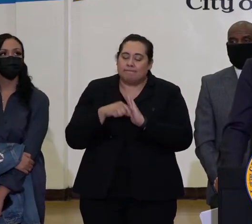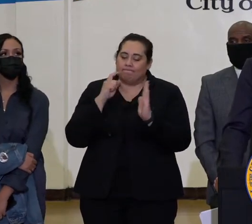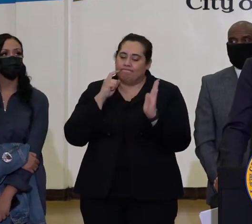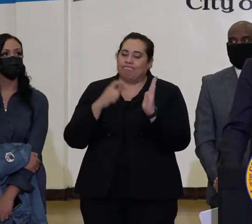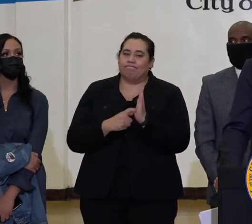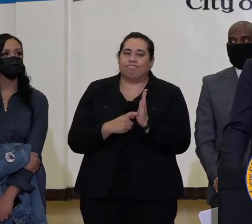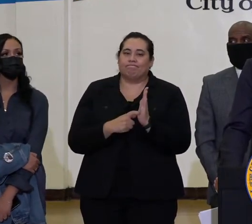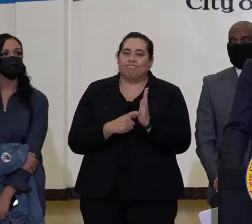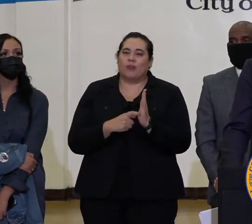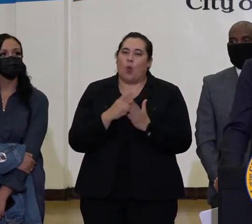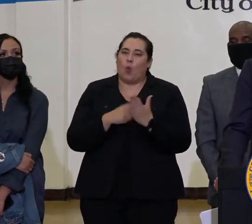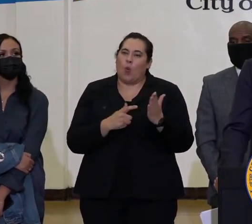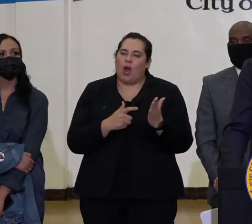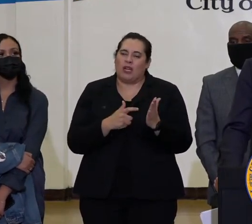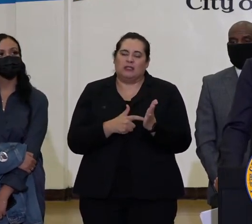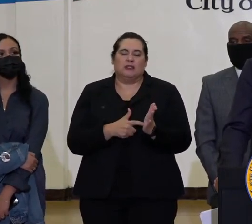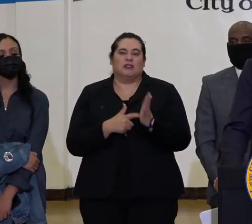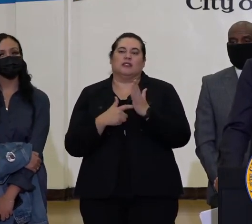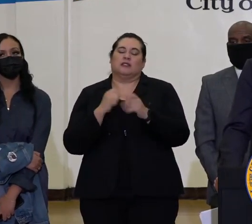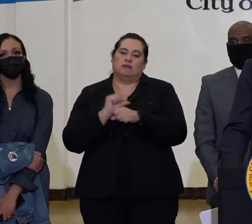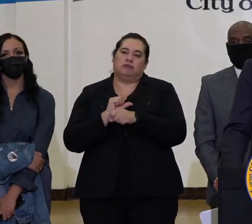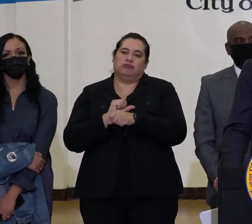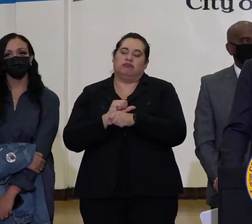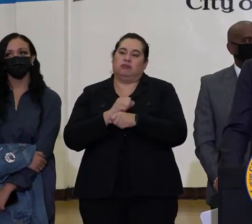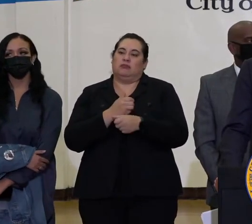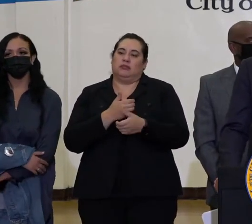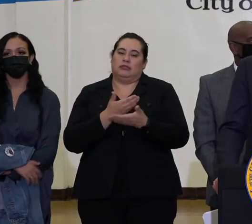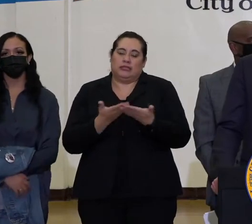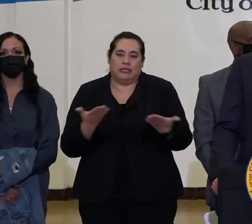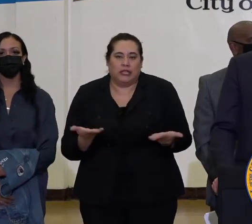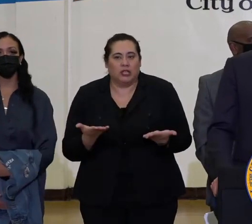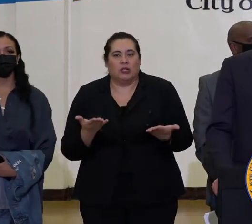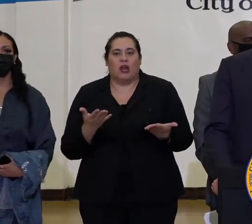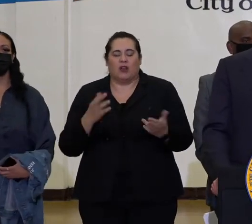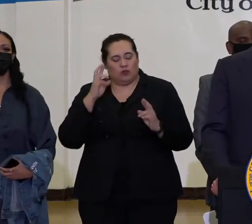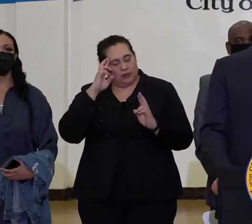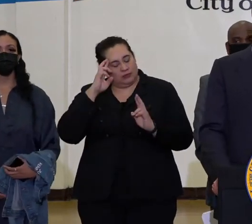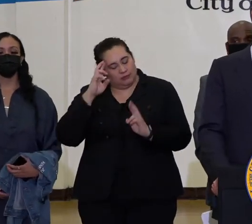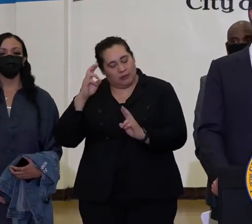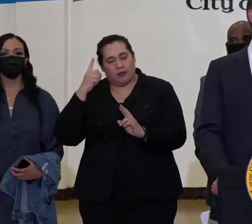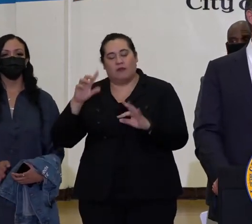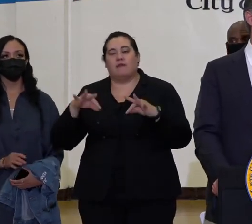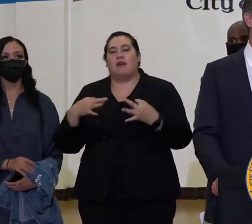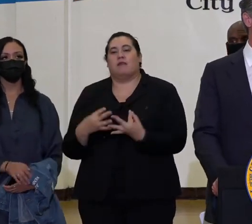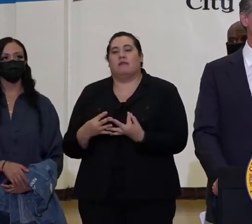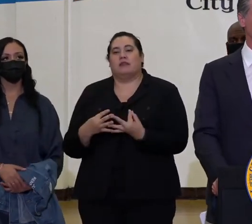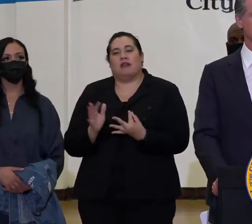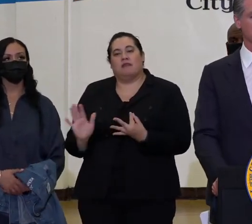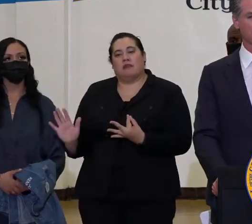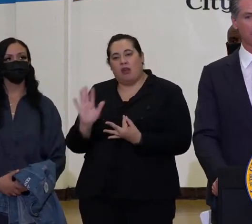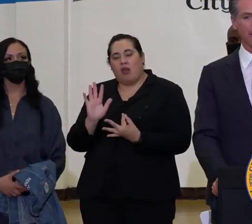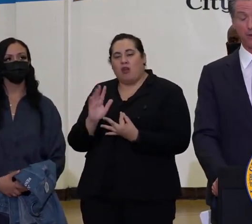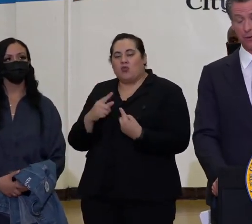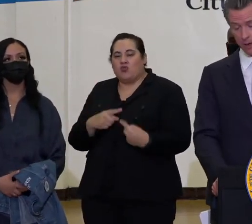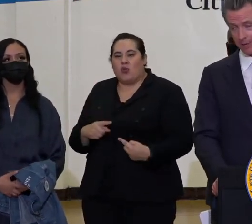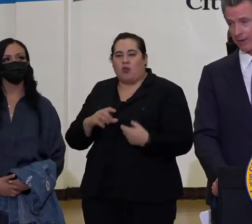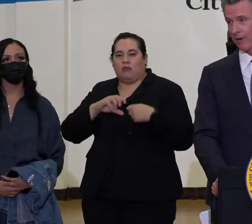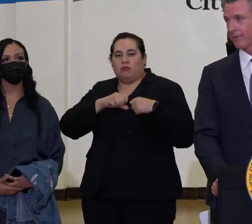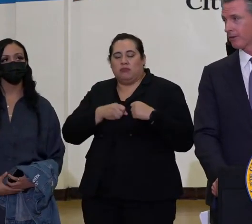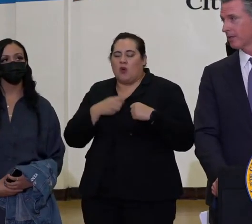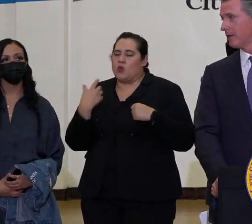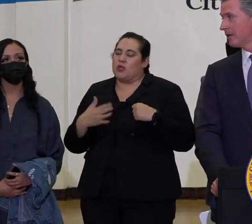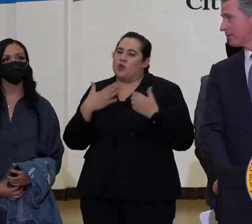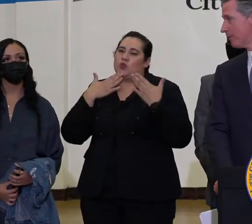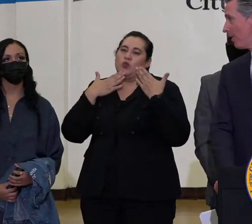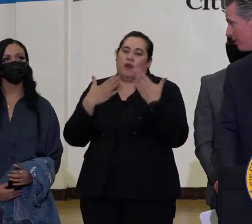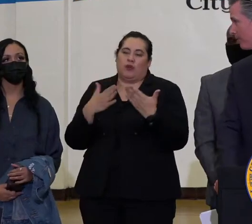recognition of what it took to get here and deep respect for the families and their struggles. And so I'm incredibly